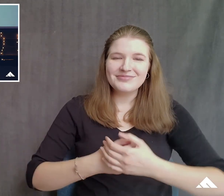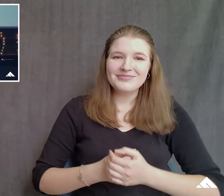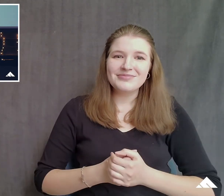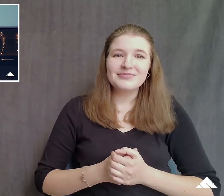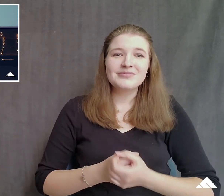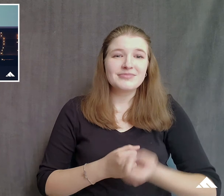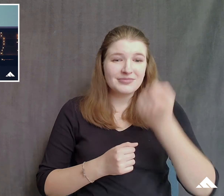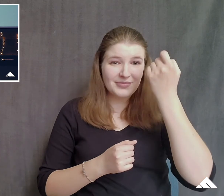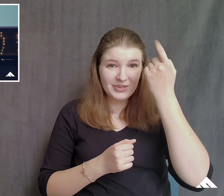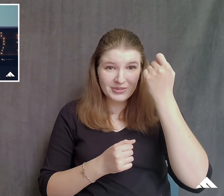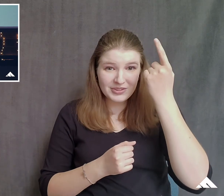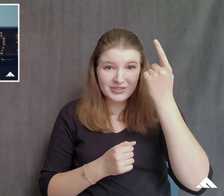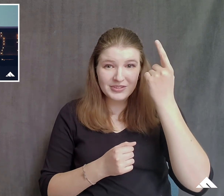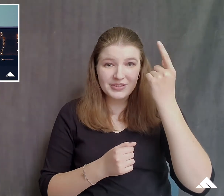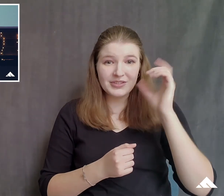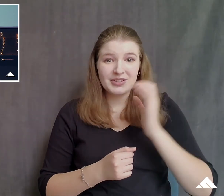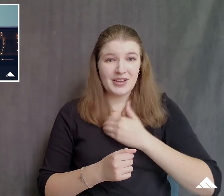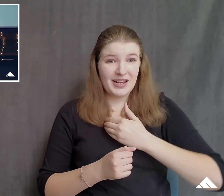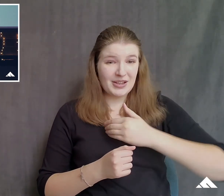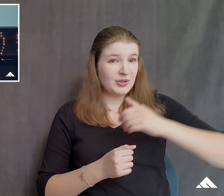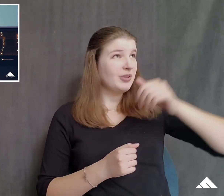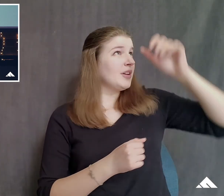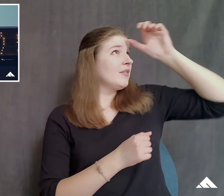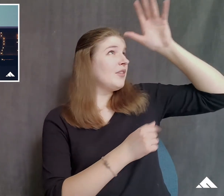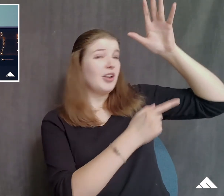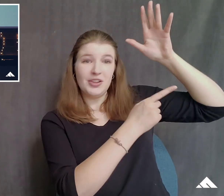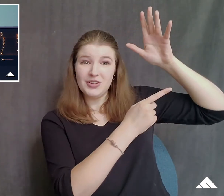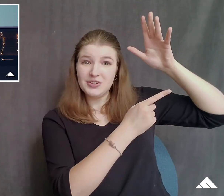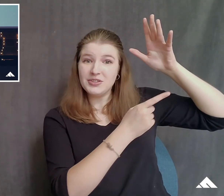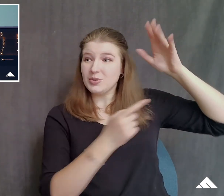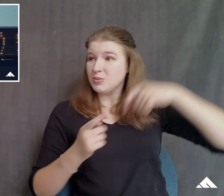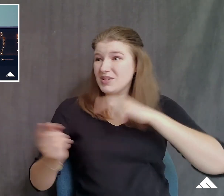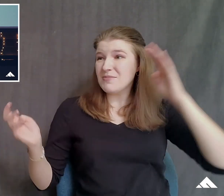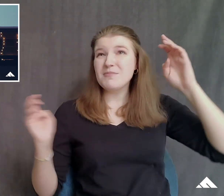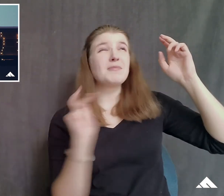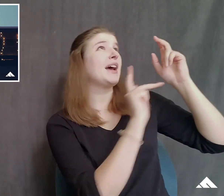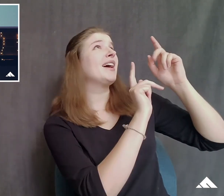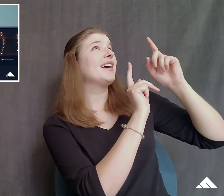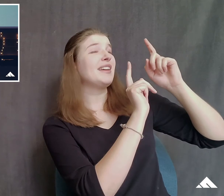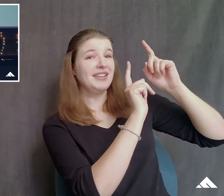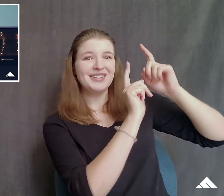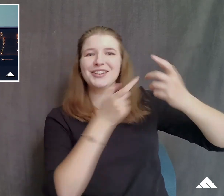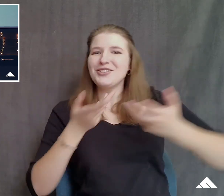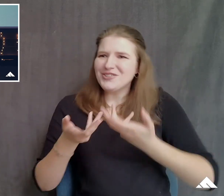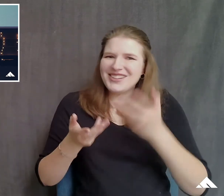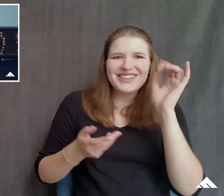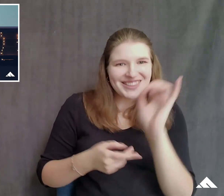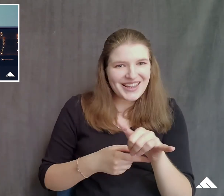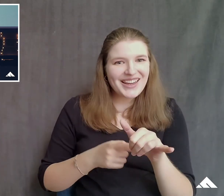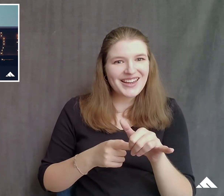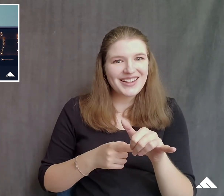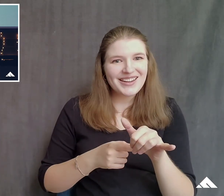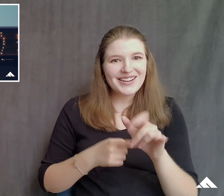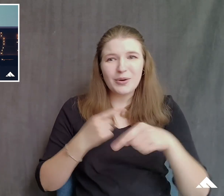Friends, that's how our Father treats us when we come to Him. That's how He treats you